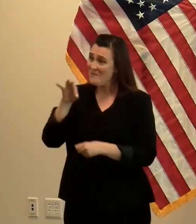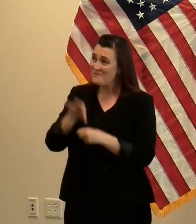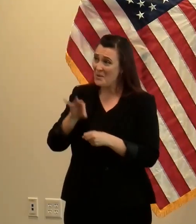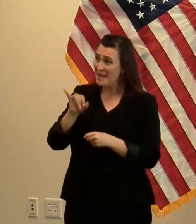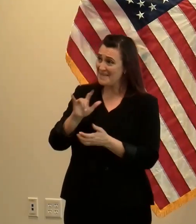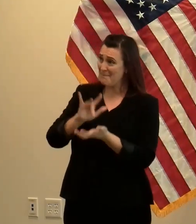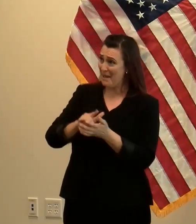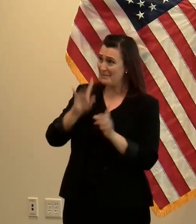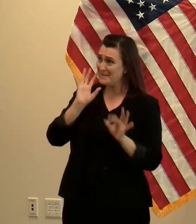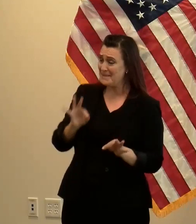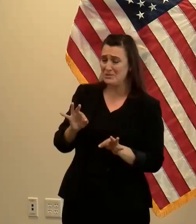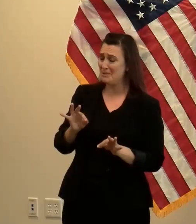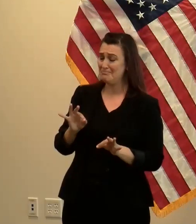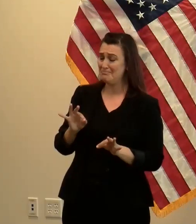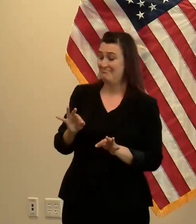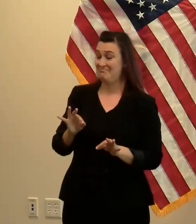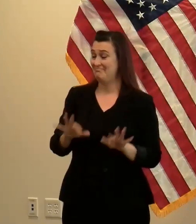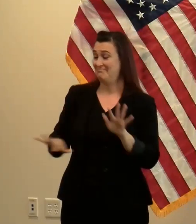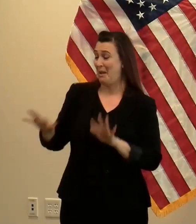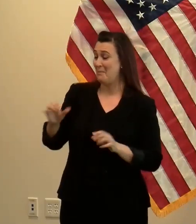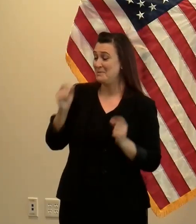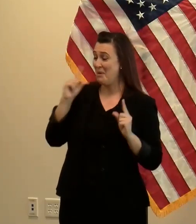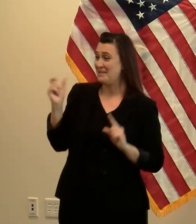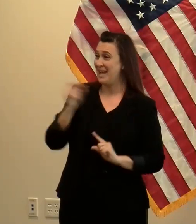medical decision. I